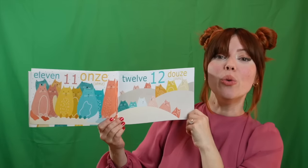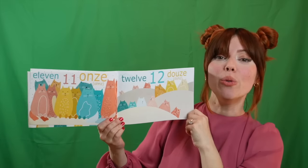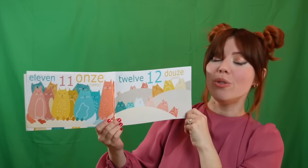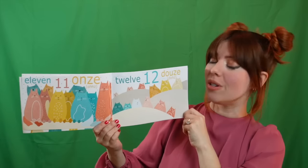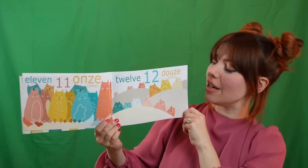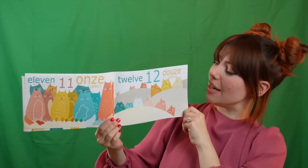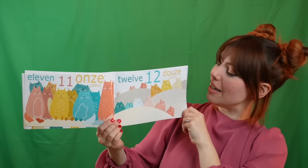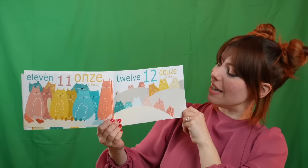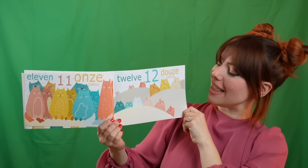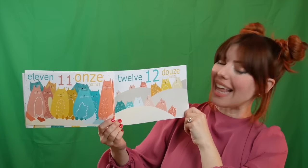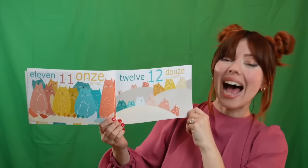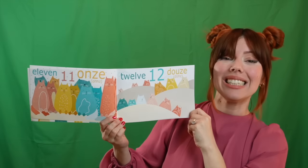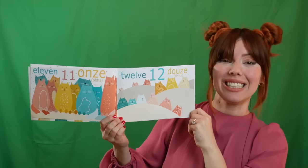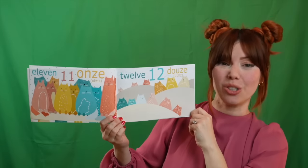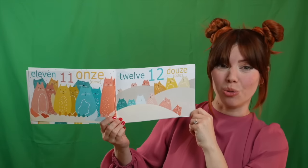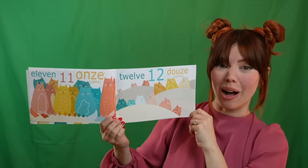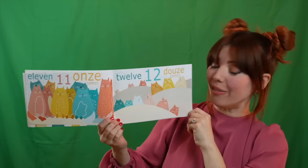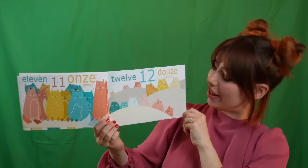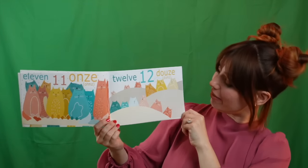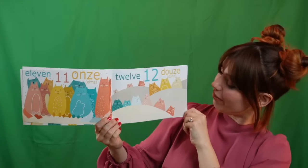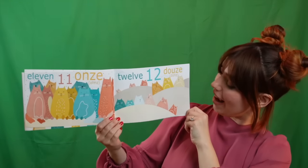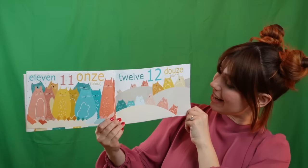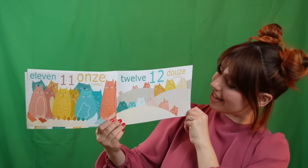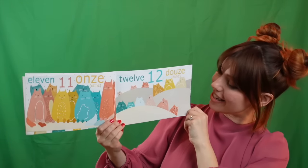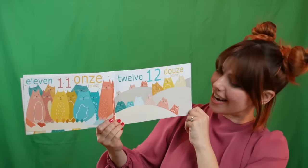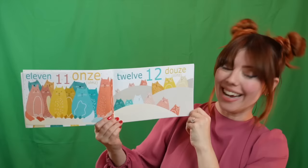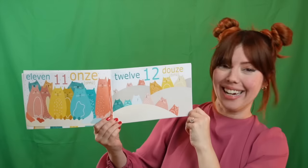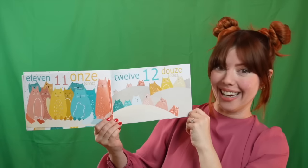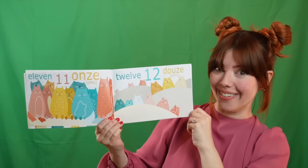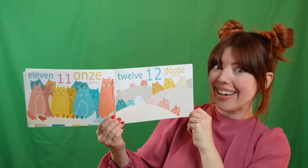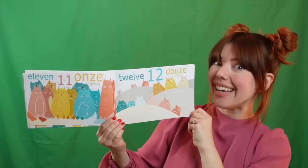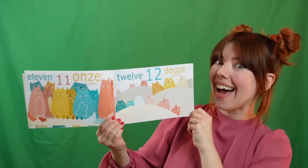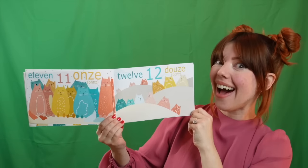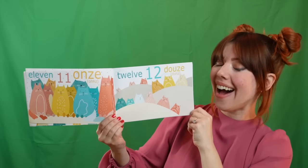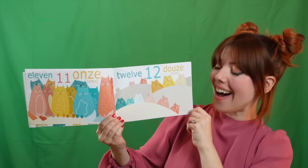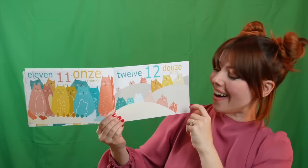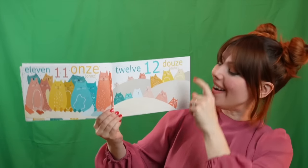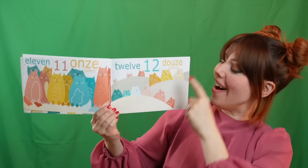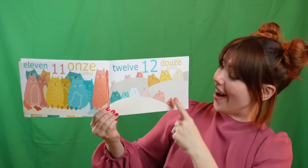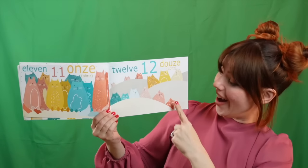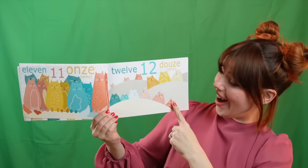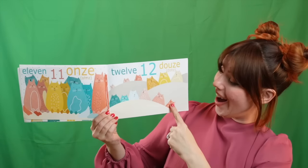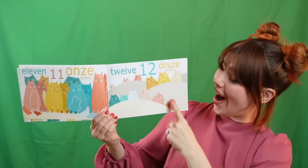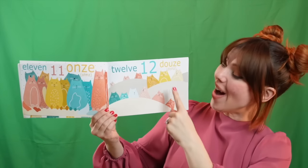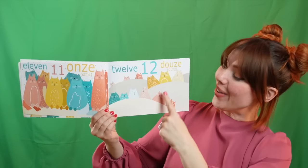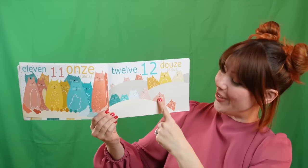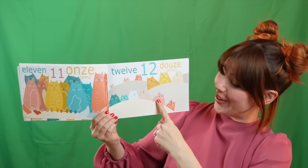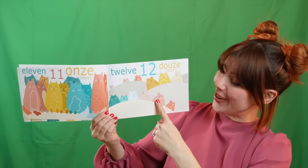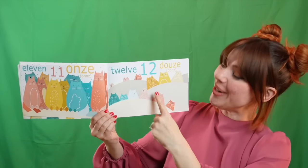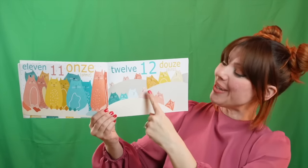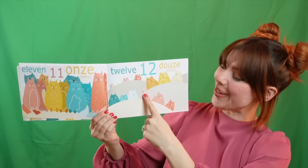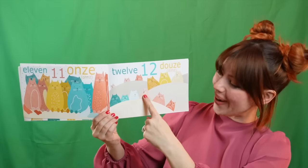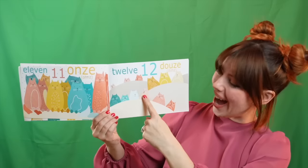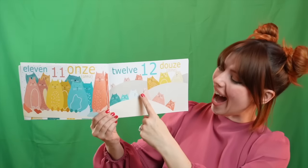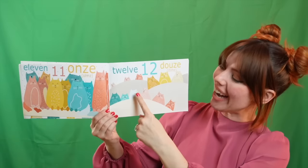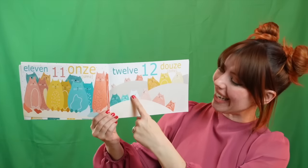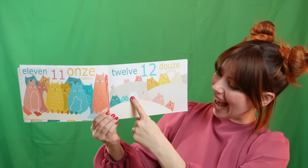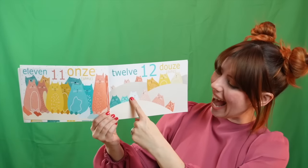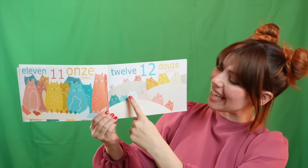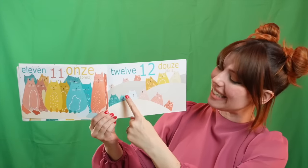douze? That's 12 in French. Here we go. Un, deux, trois, quatre,